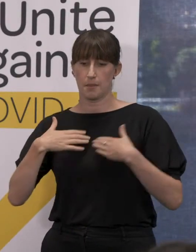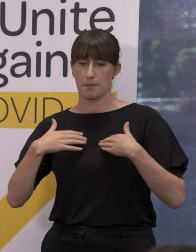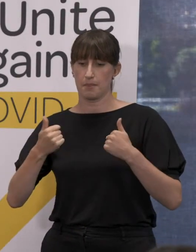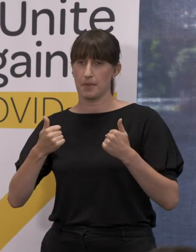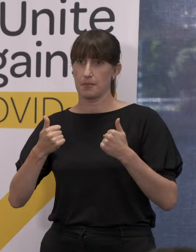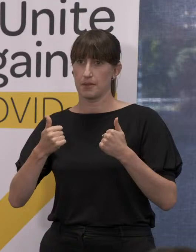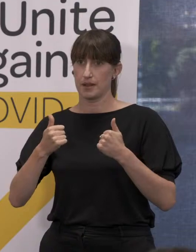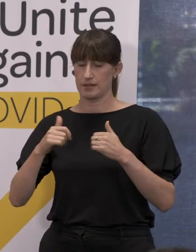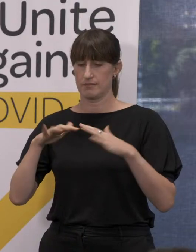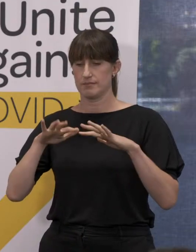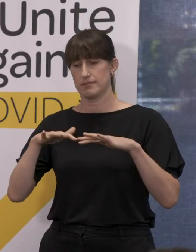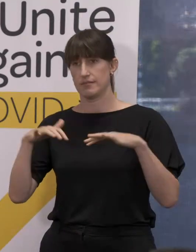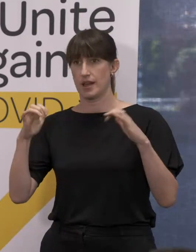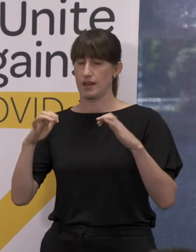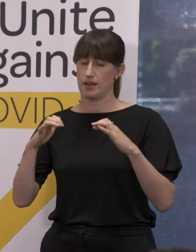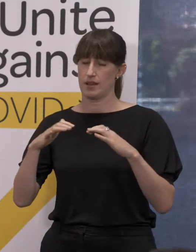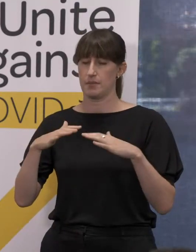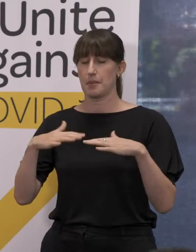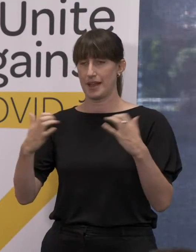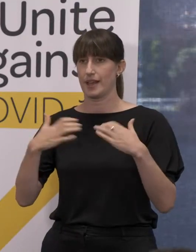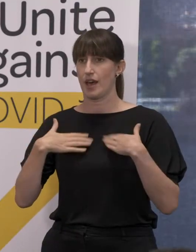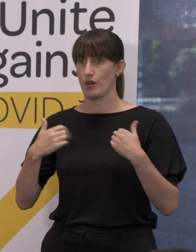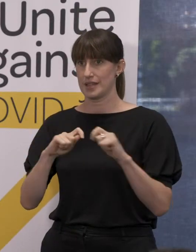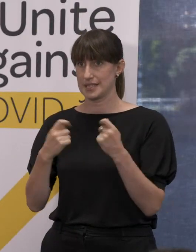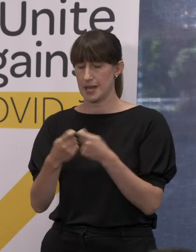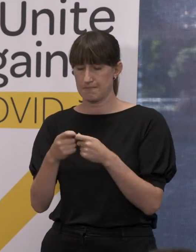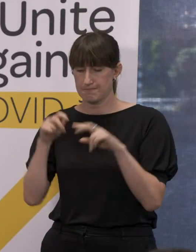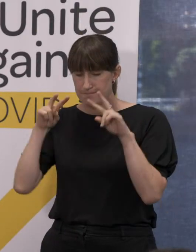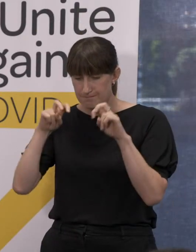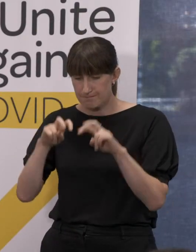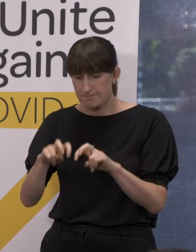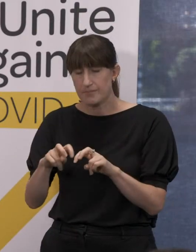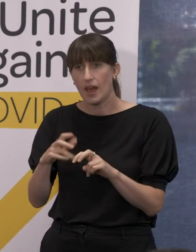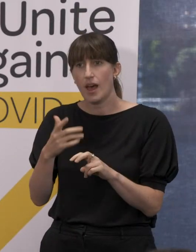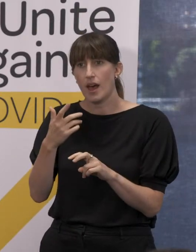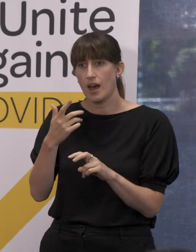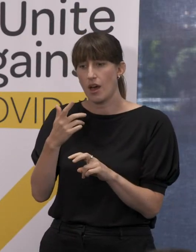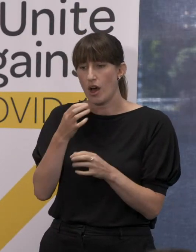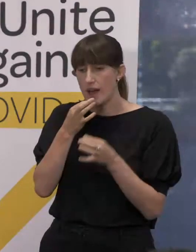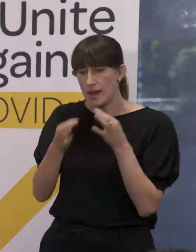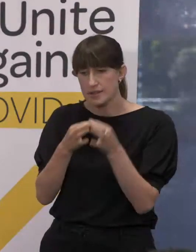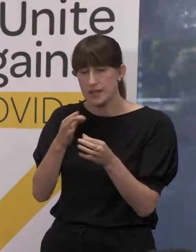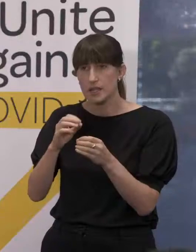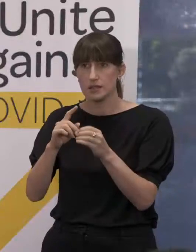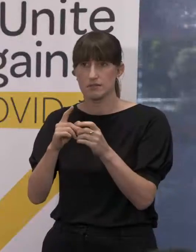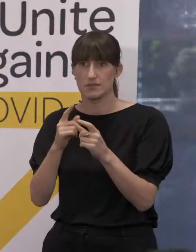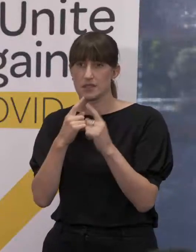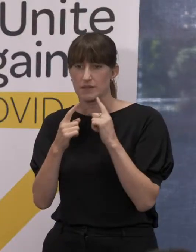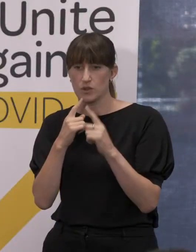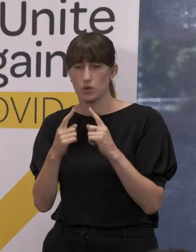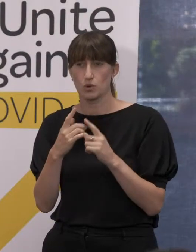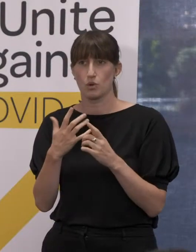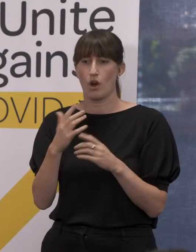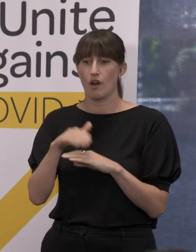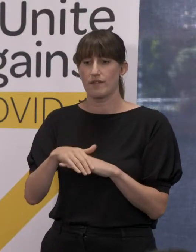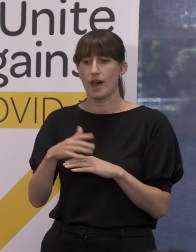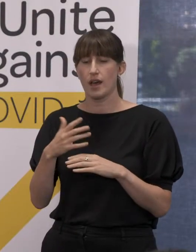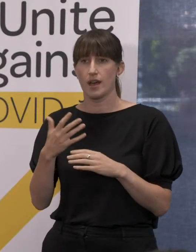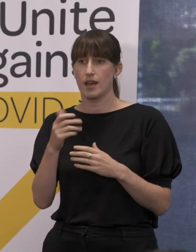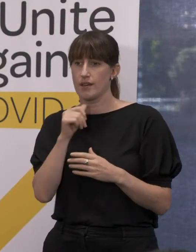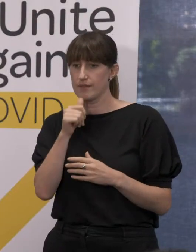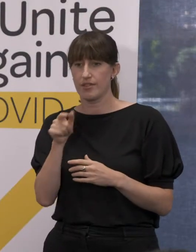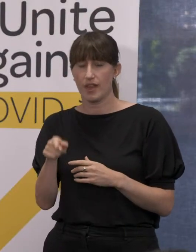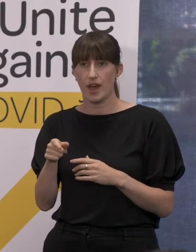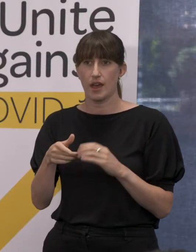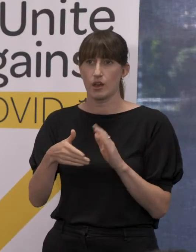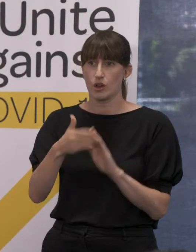accommodation. The case travels to work by private vehicle with a colleague, and this colleague was informed last evening as well that they